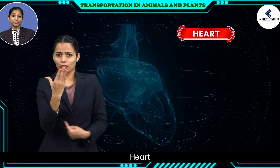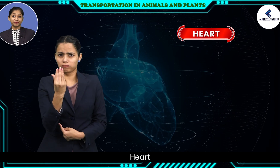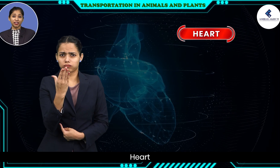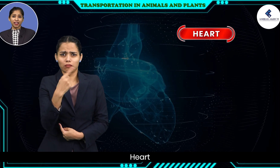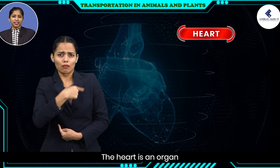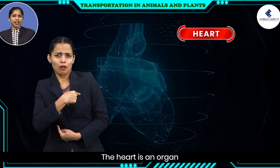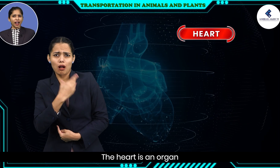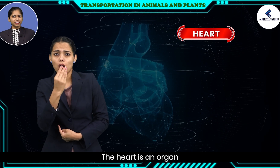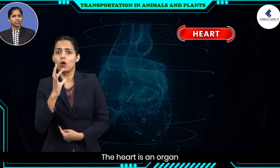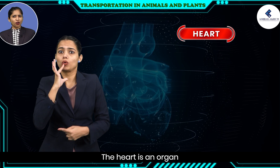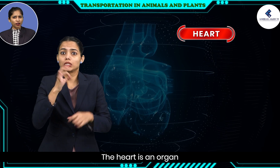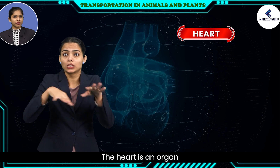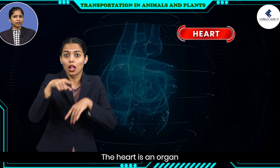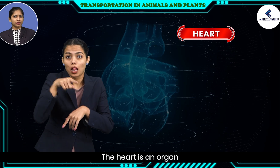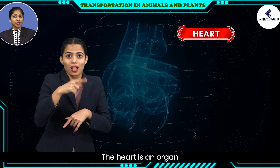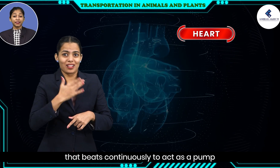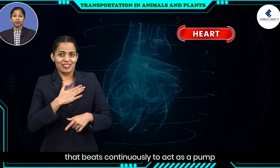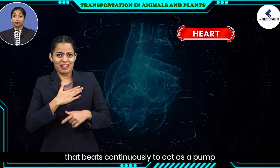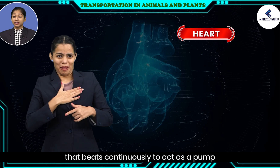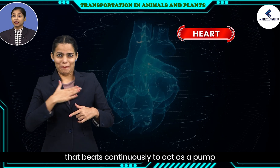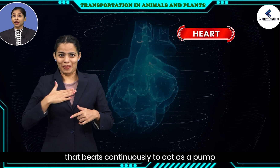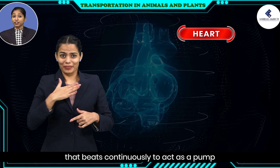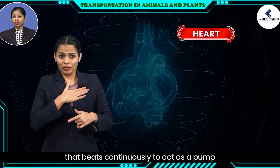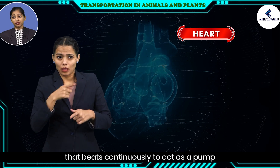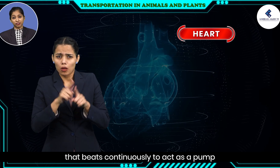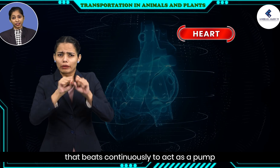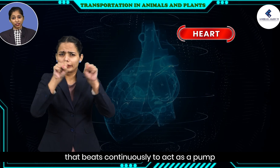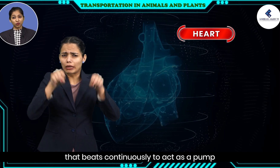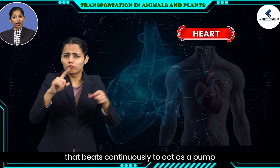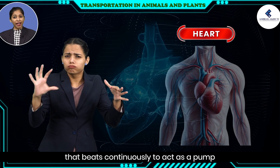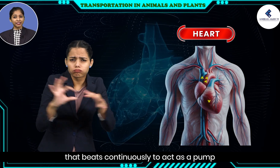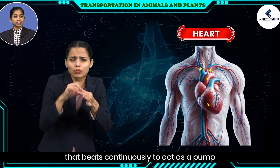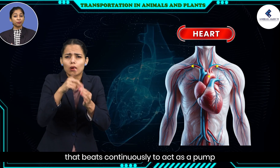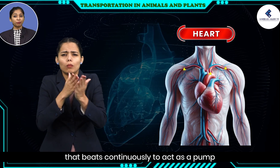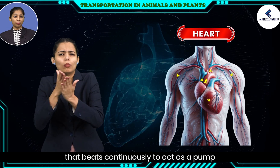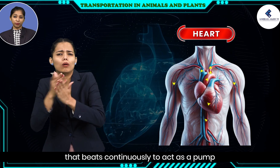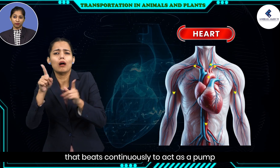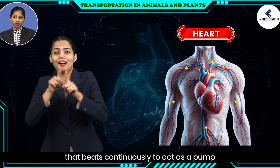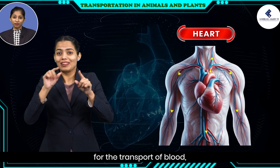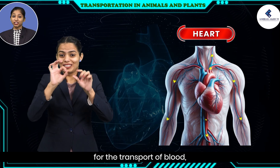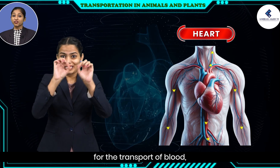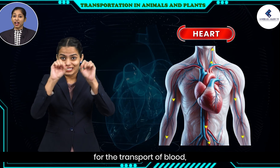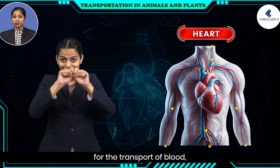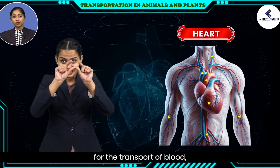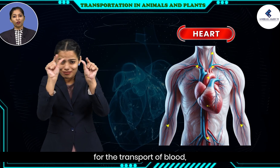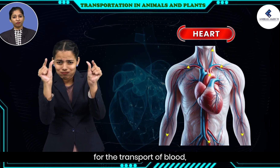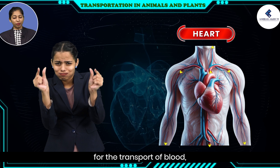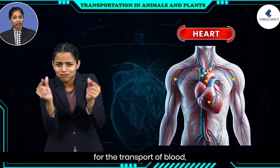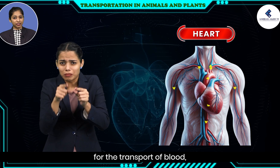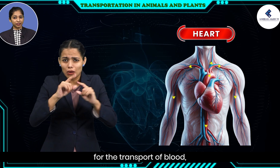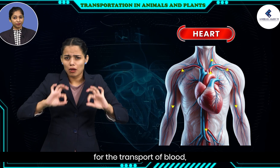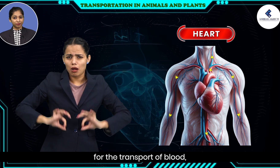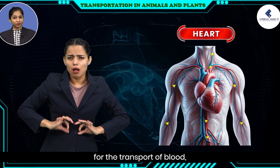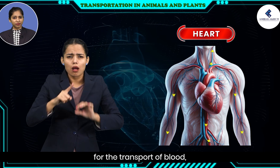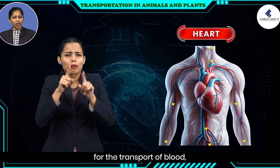Heart. The heart is an organ that beats continuously to act as a pump for the transport of